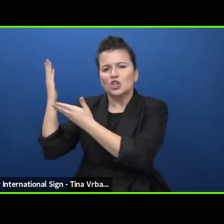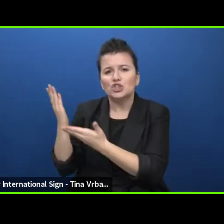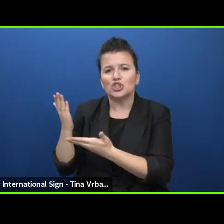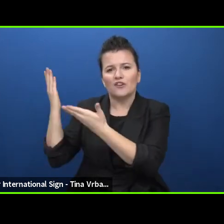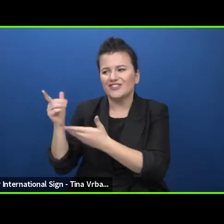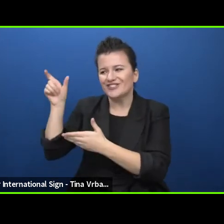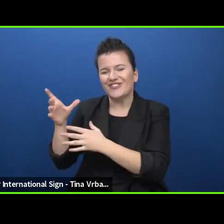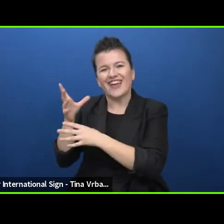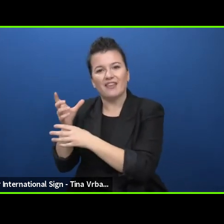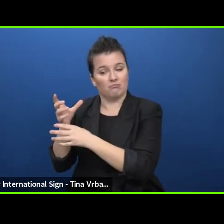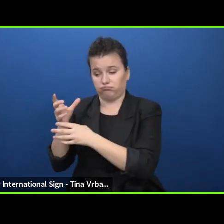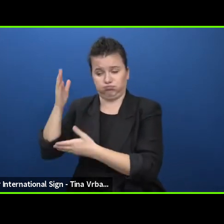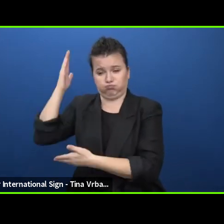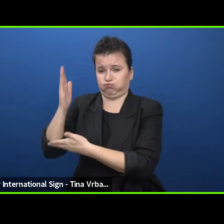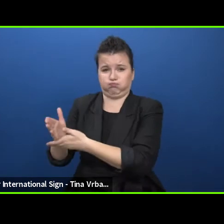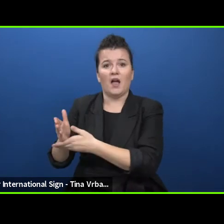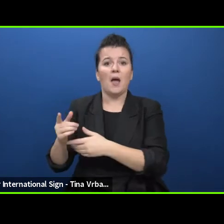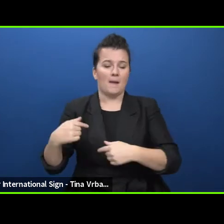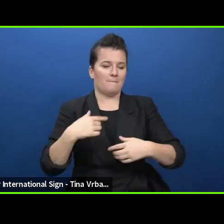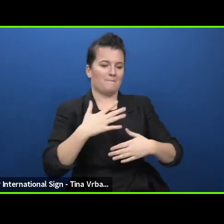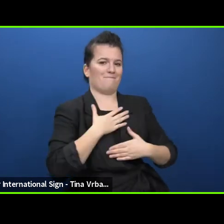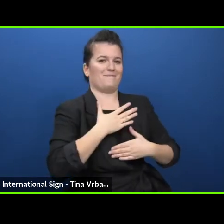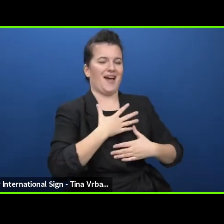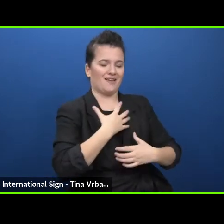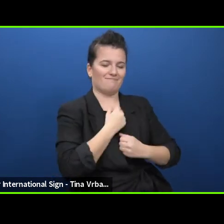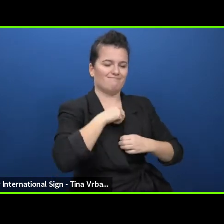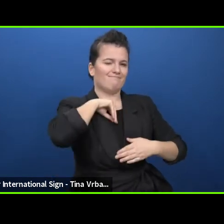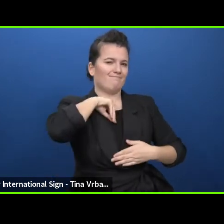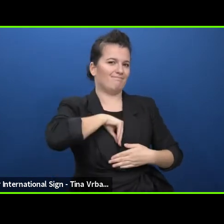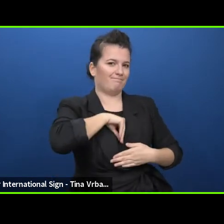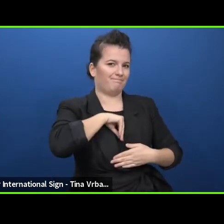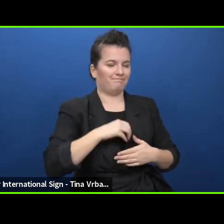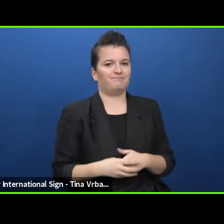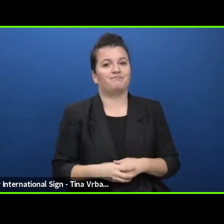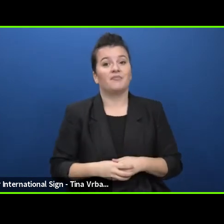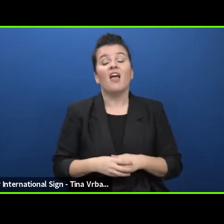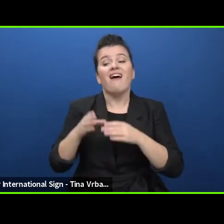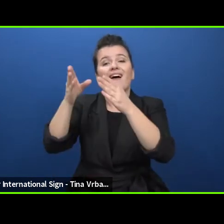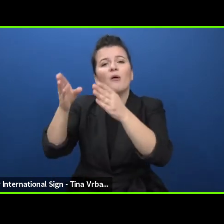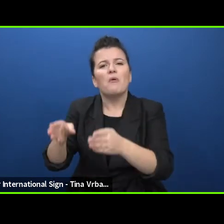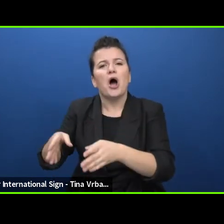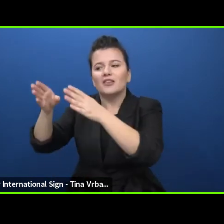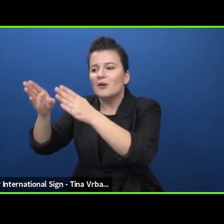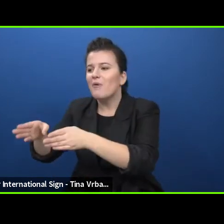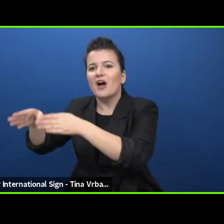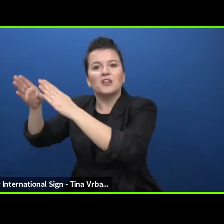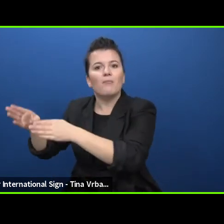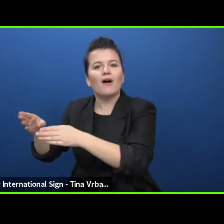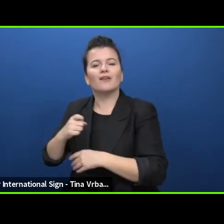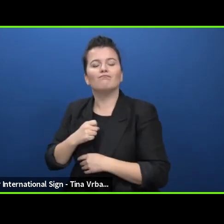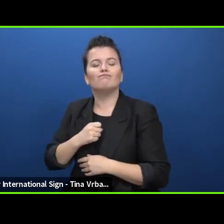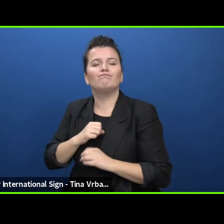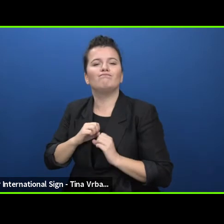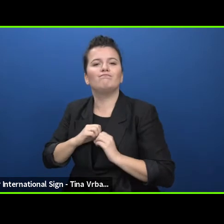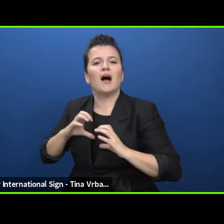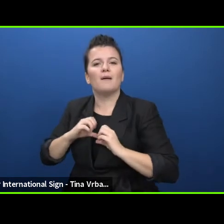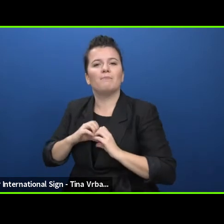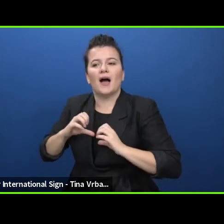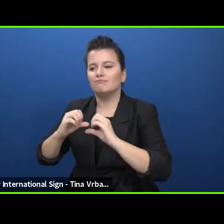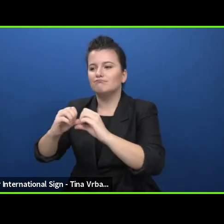However, paradoxically, these damn bodies, filled with liquids, pulsating, flimsy,